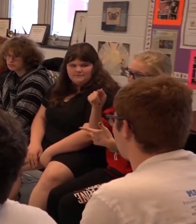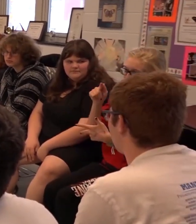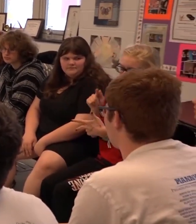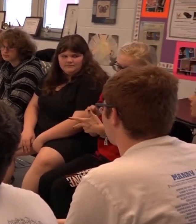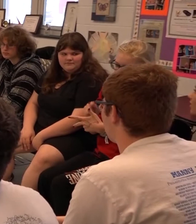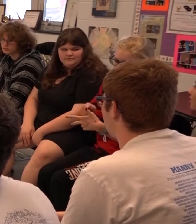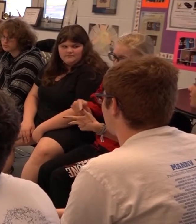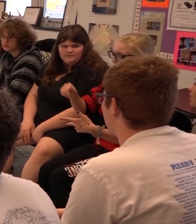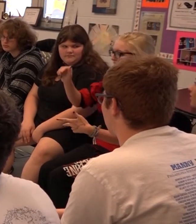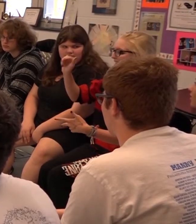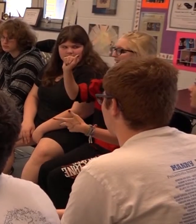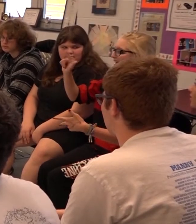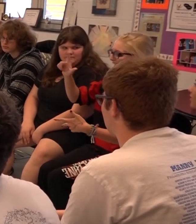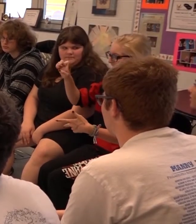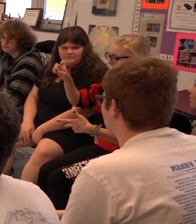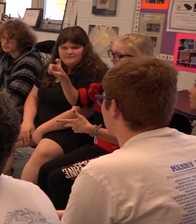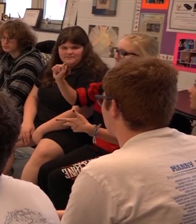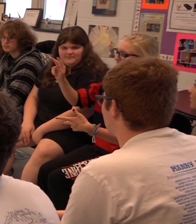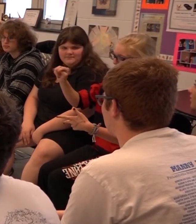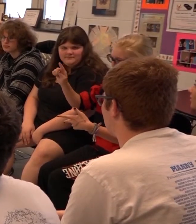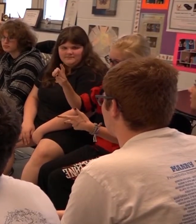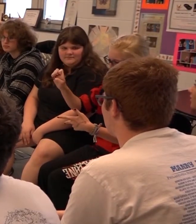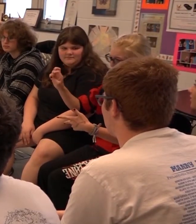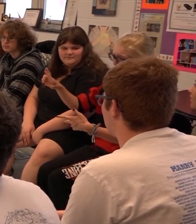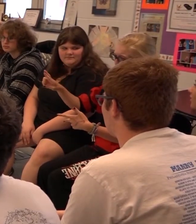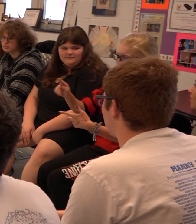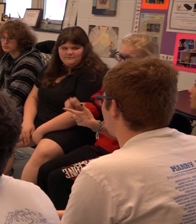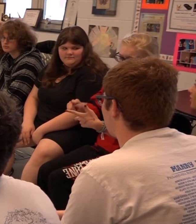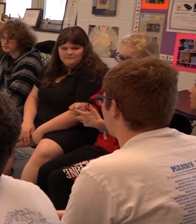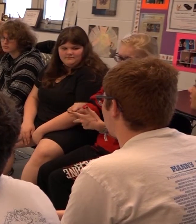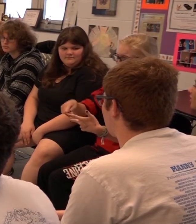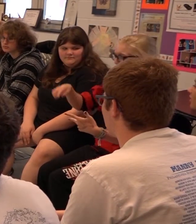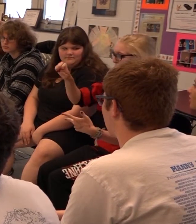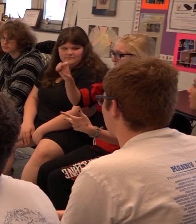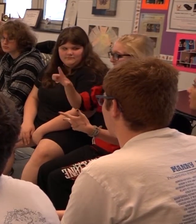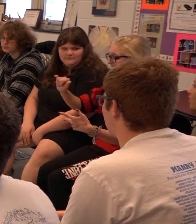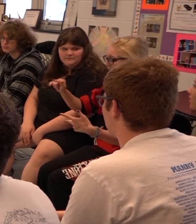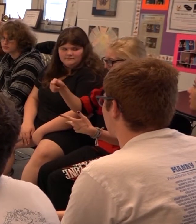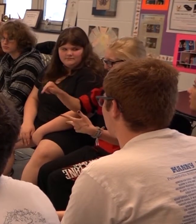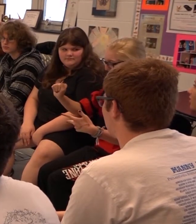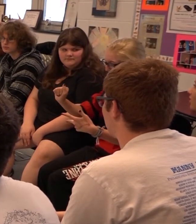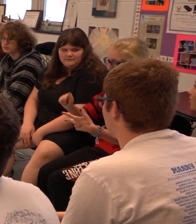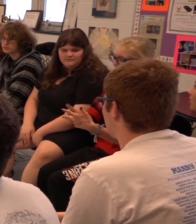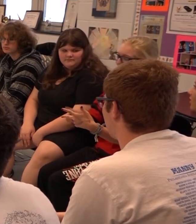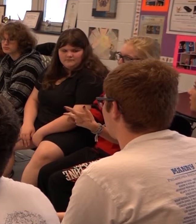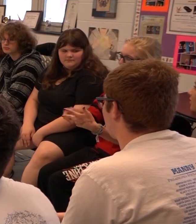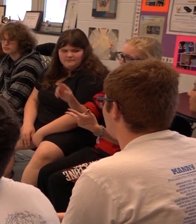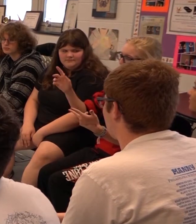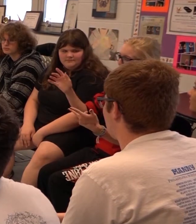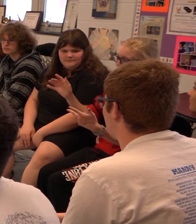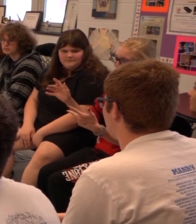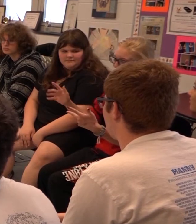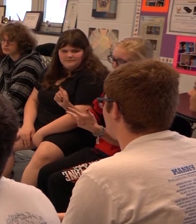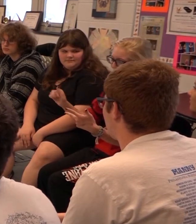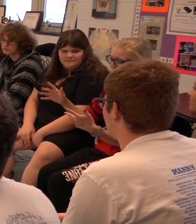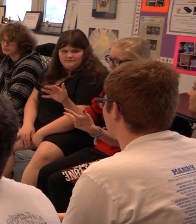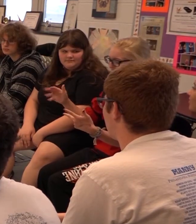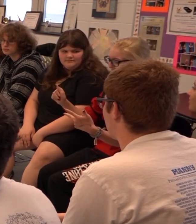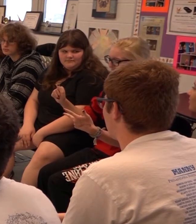When he had to play the roles of all three people, so Alexander, Elizabeth, and what was the last